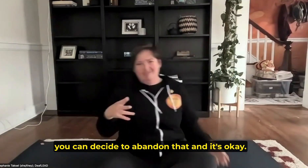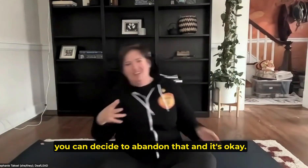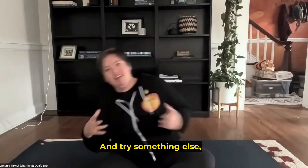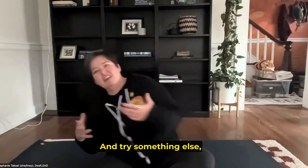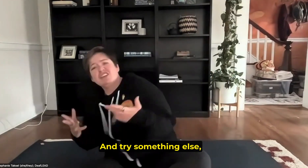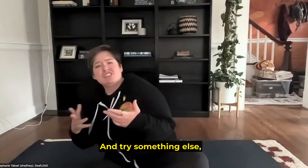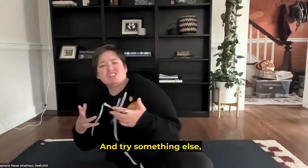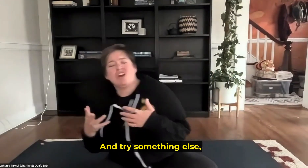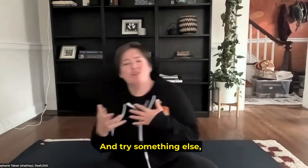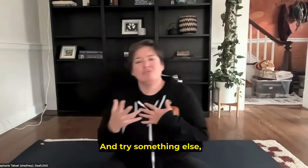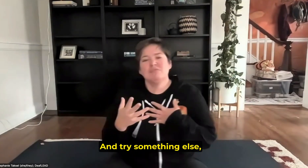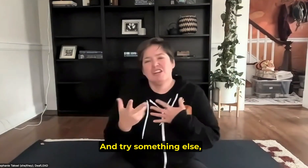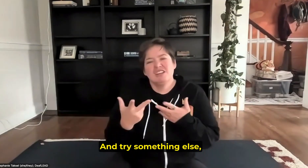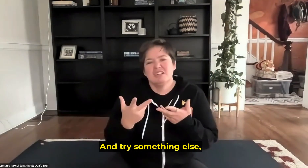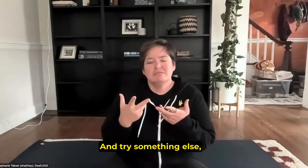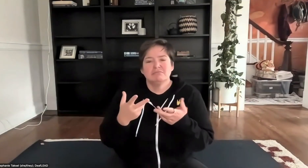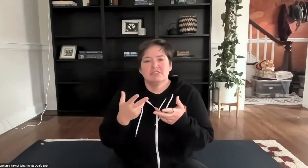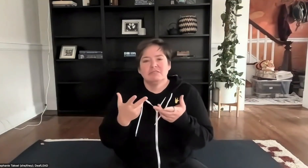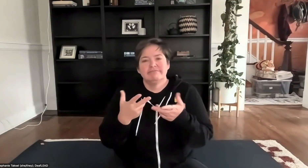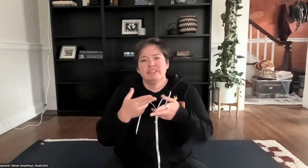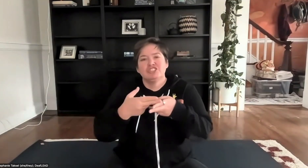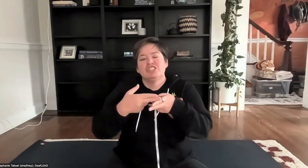okay, and try something else.